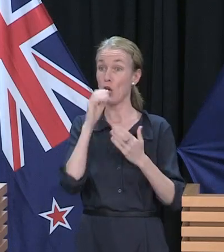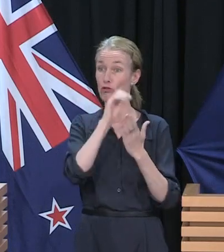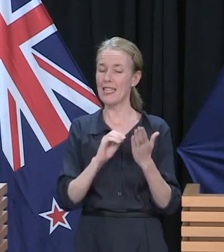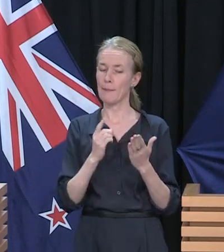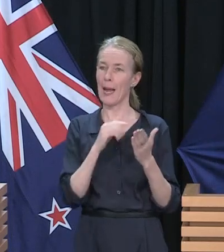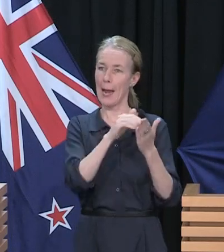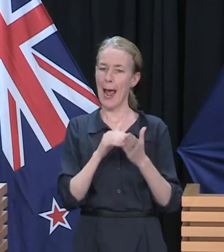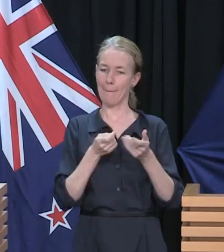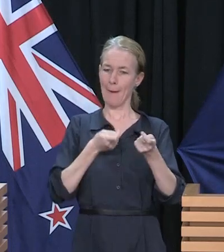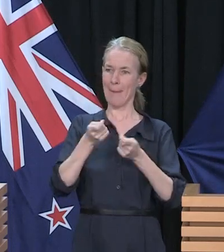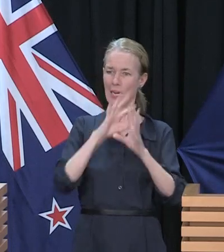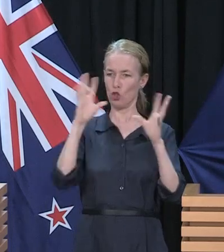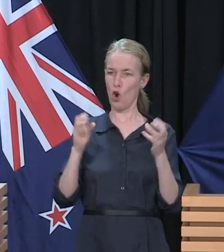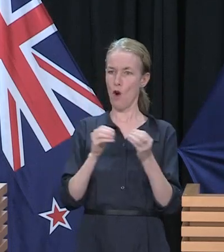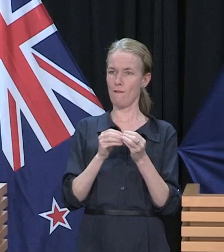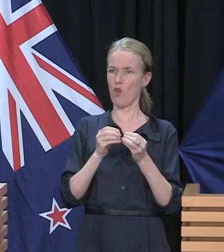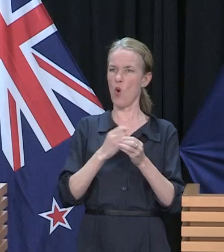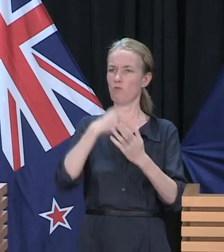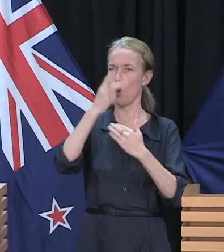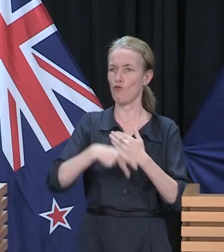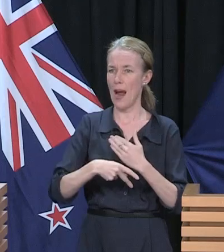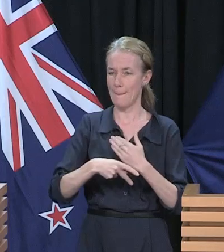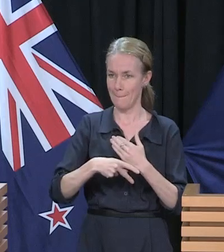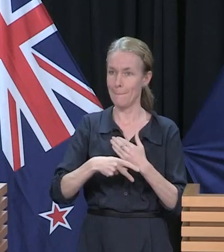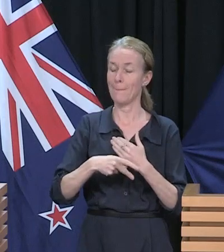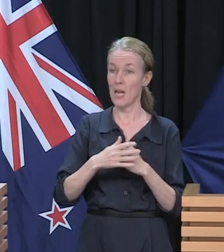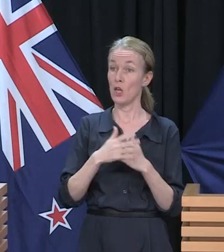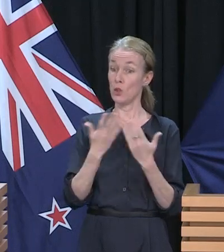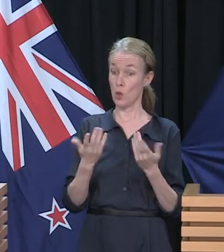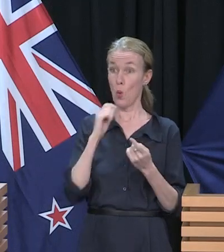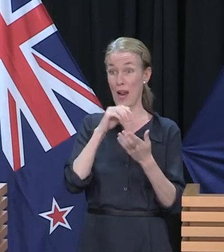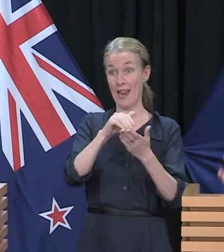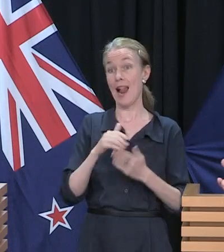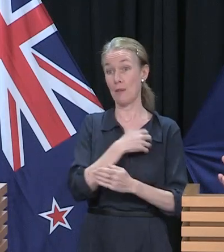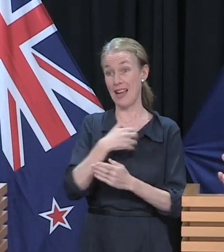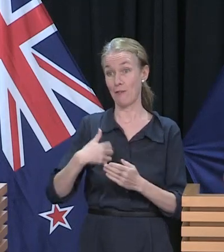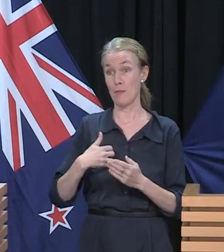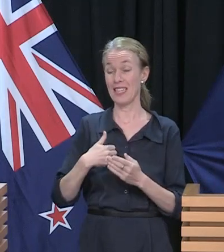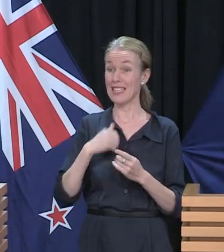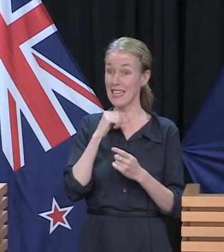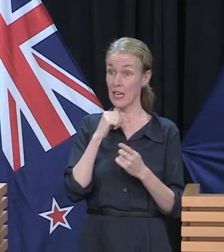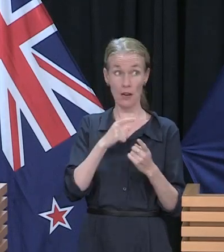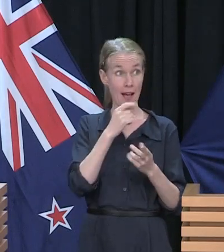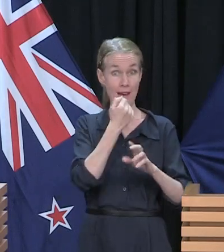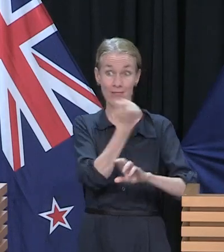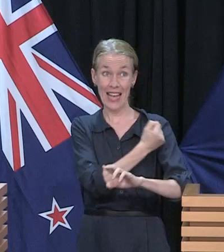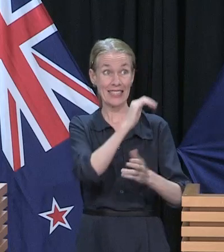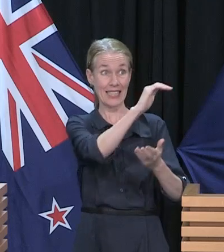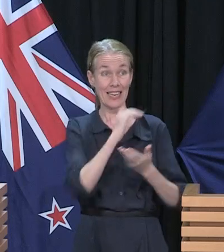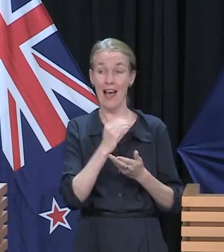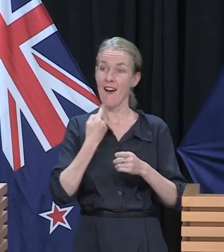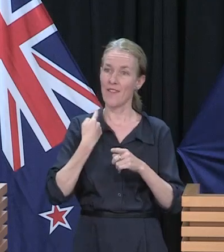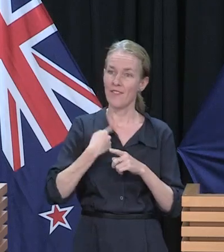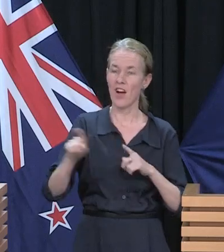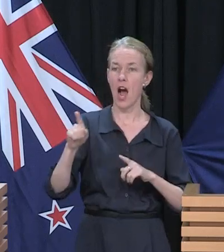that immunisation program. And that will be fundamental to our ability to rapidly roll out a wide vaccination program if or